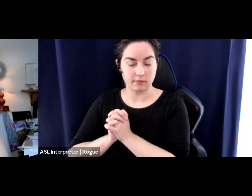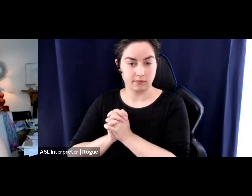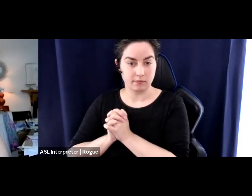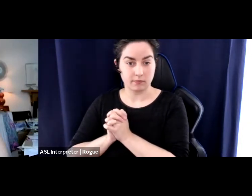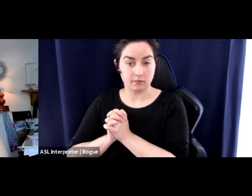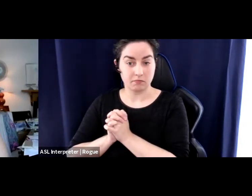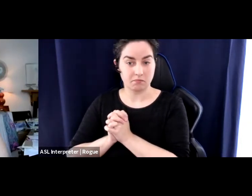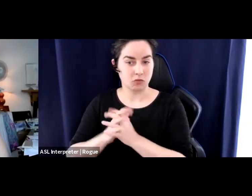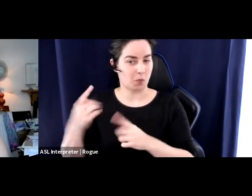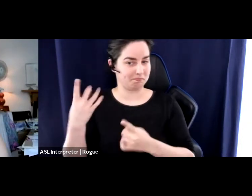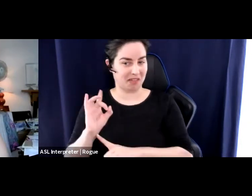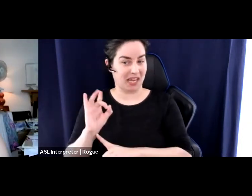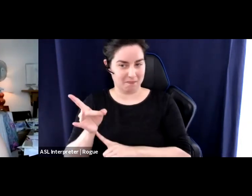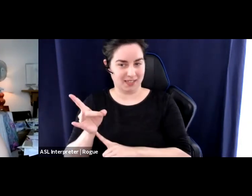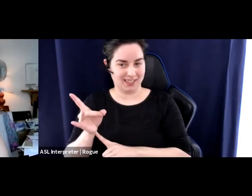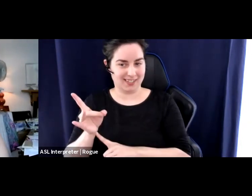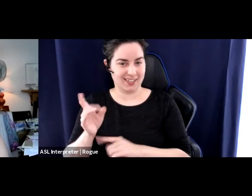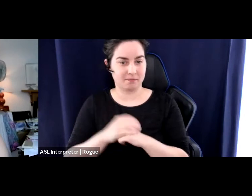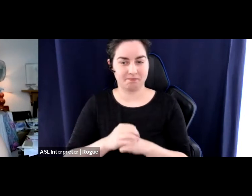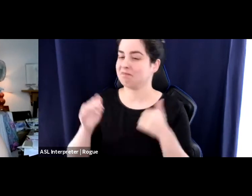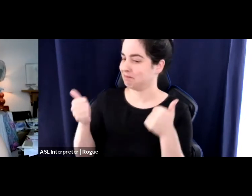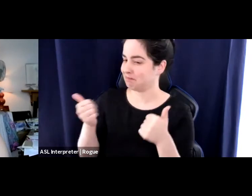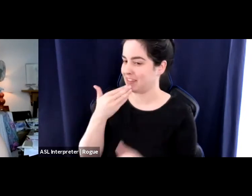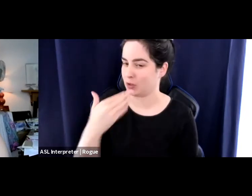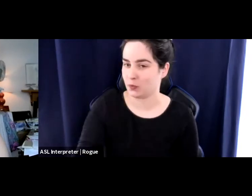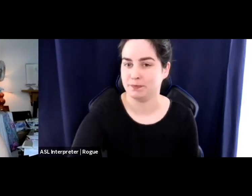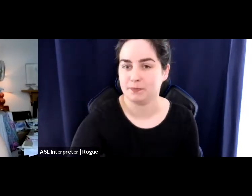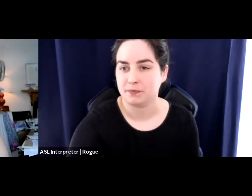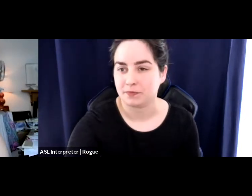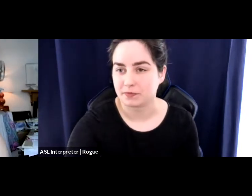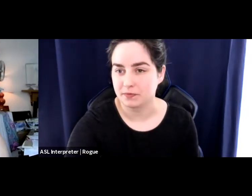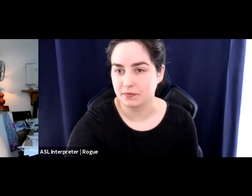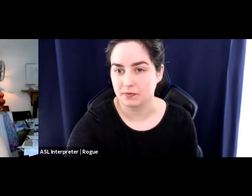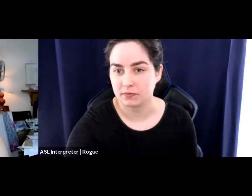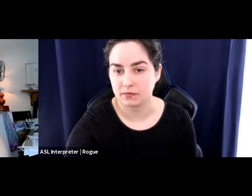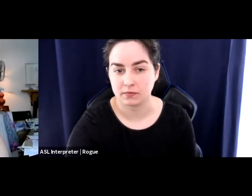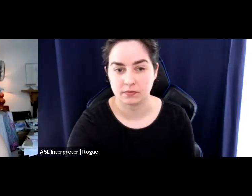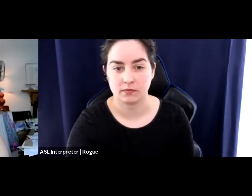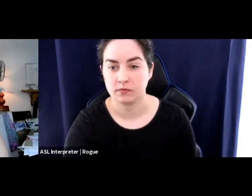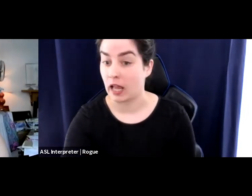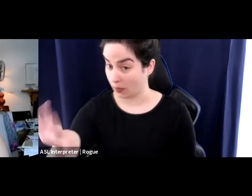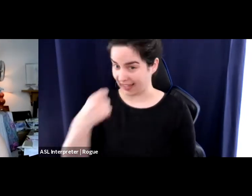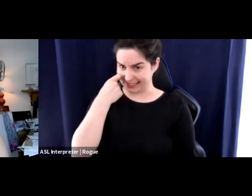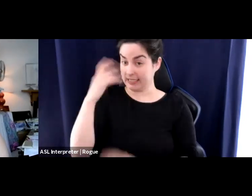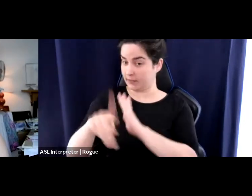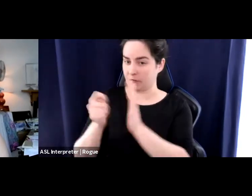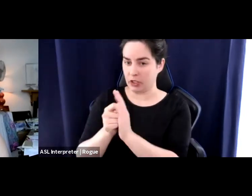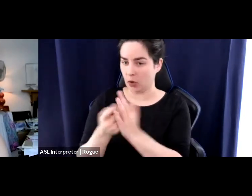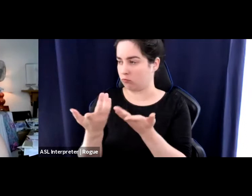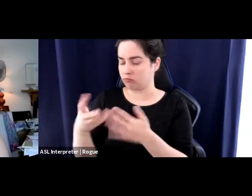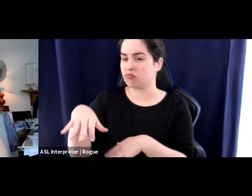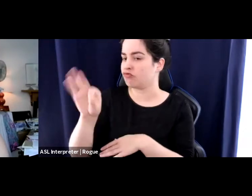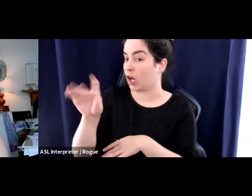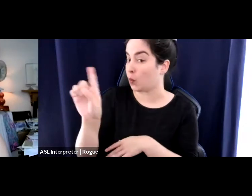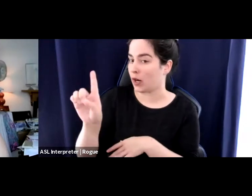You've used 8 minutes, Bonnie. Okay, good, thanks. So that video, of course, is available. It's available in French